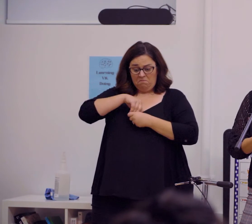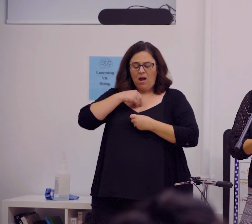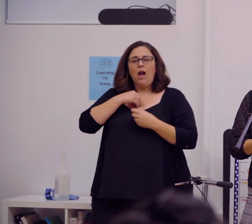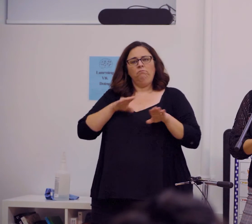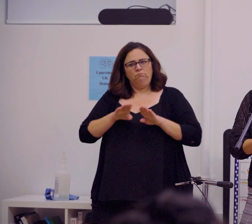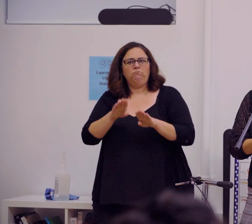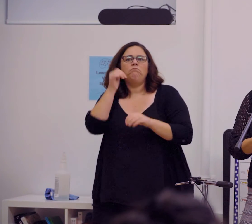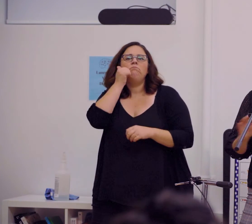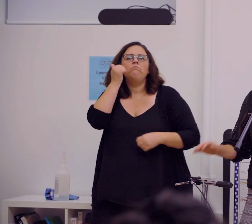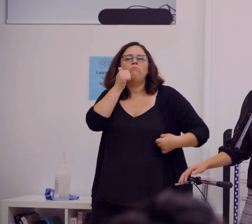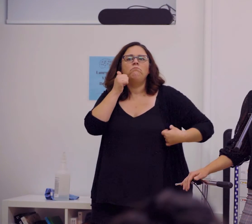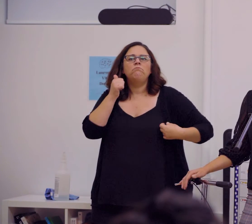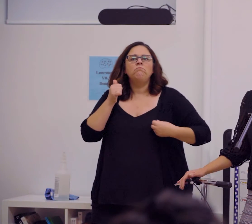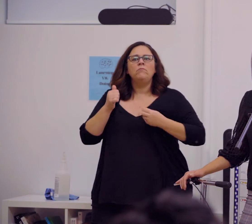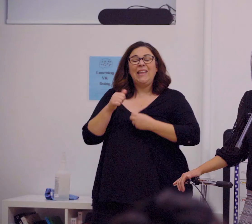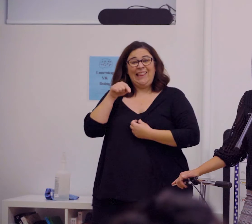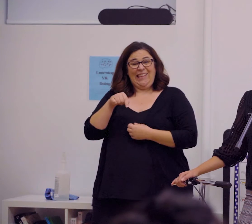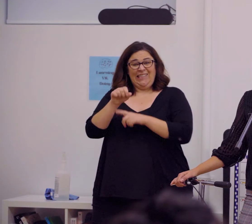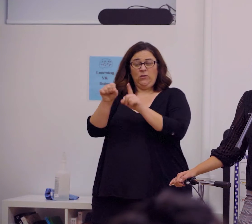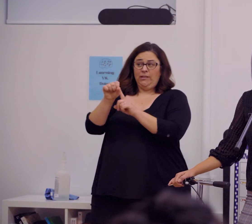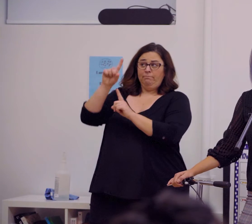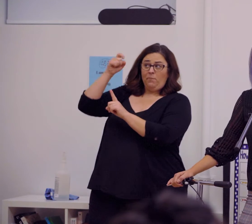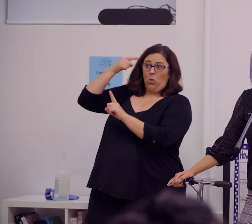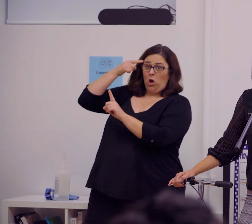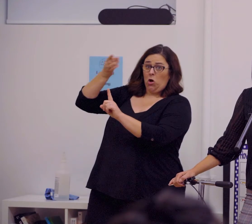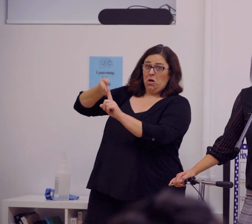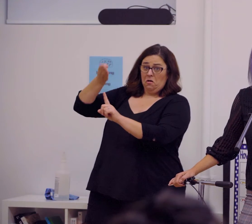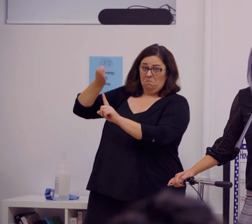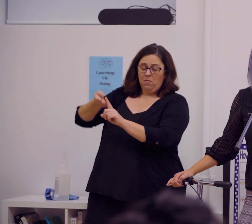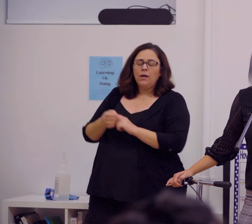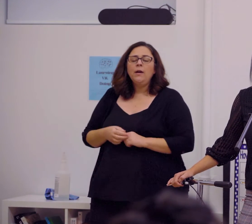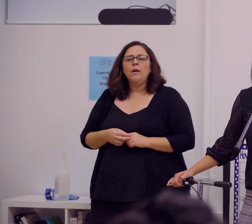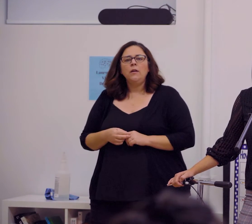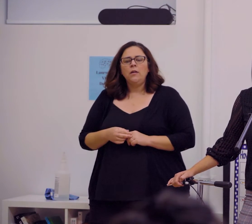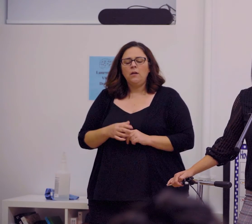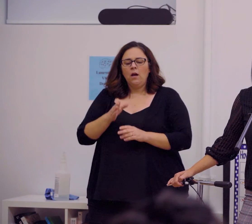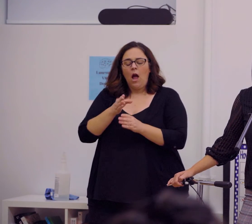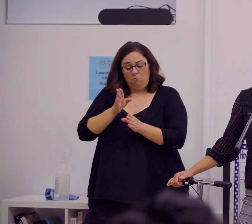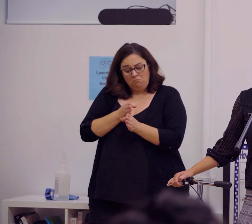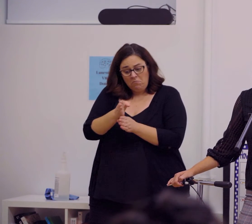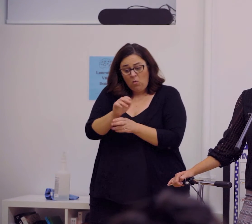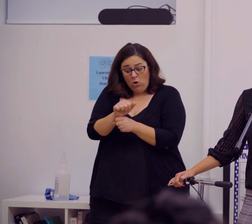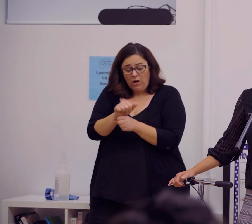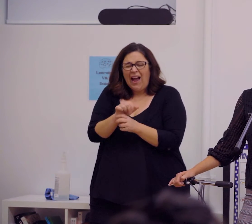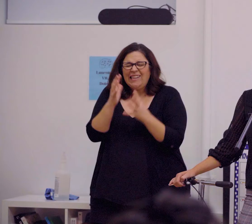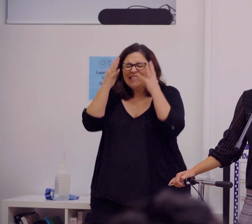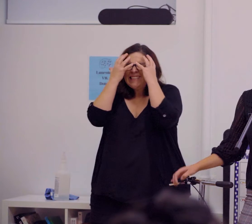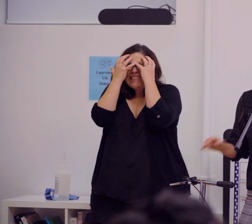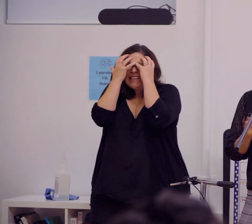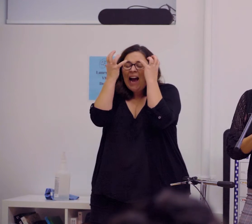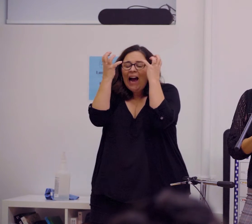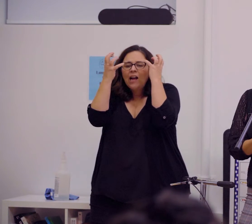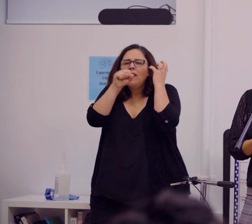time. In this instance, with the unnamed employer, I was doing work that I really loved, like